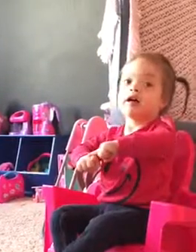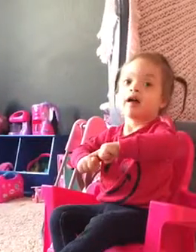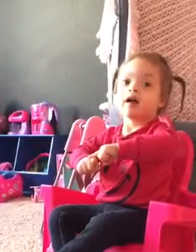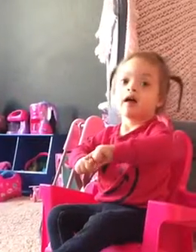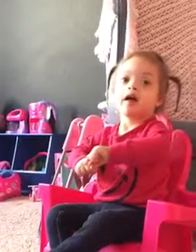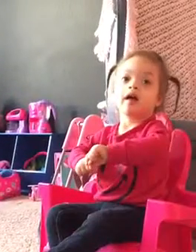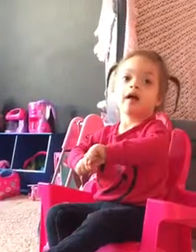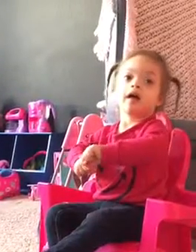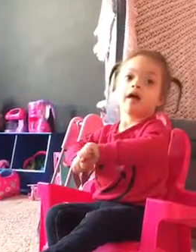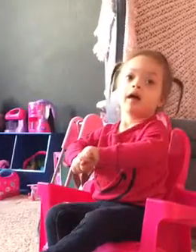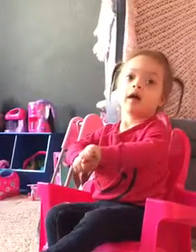Baby Signing Time?